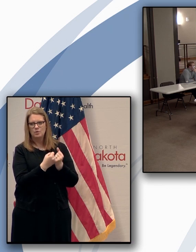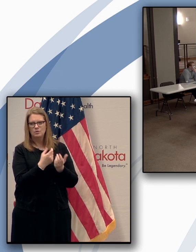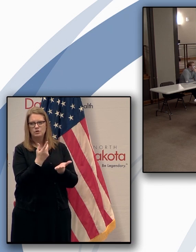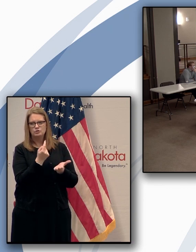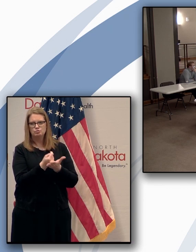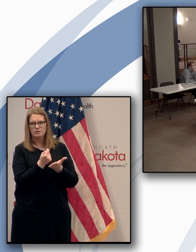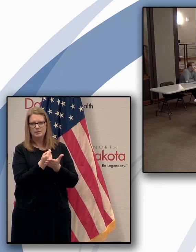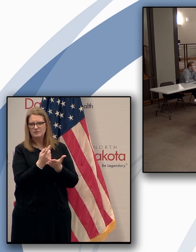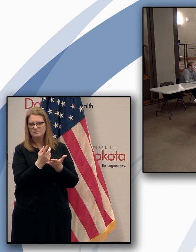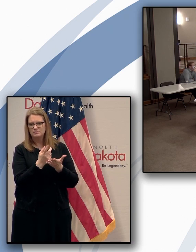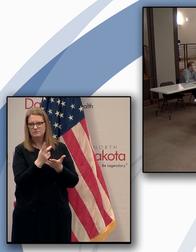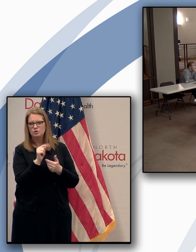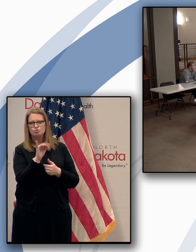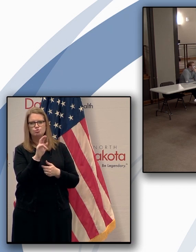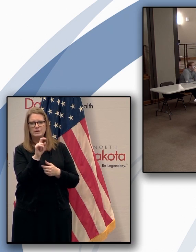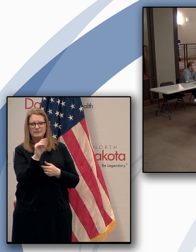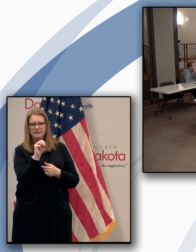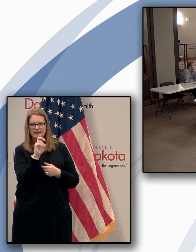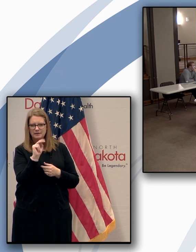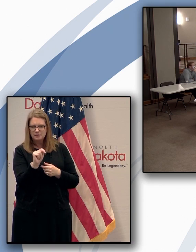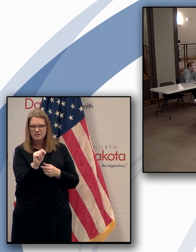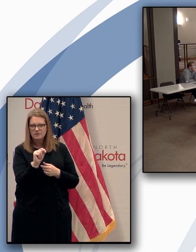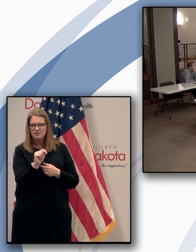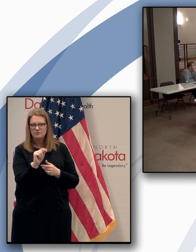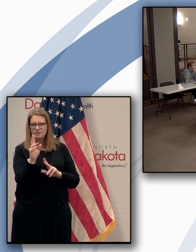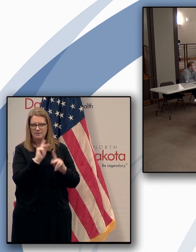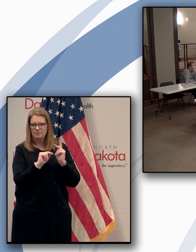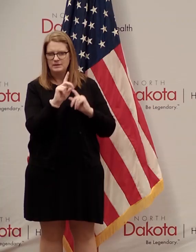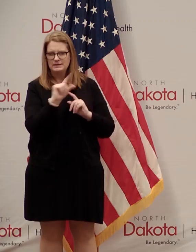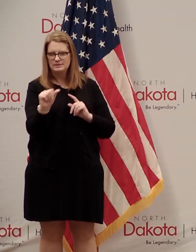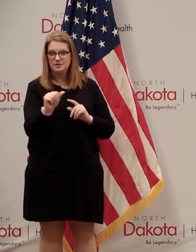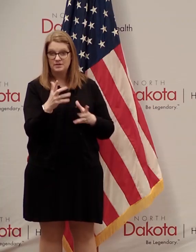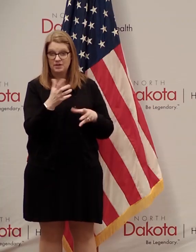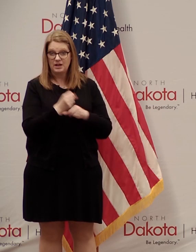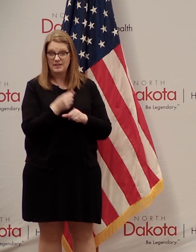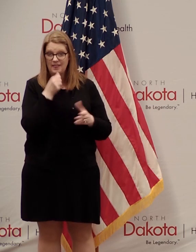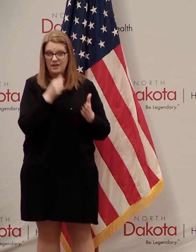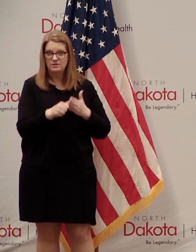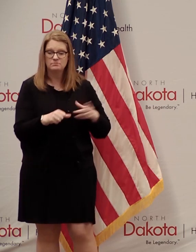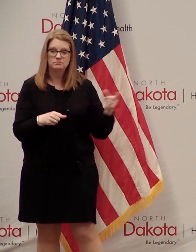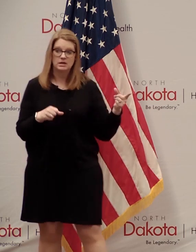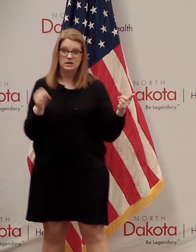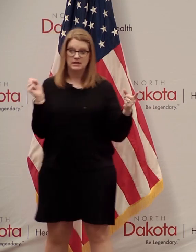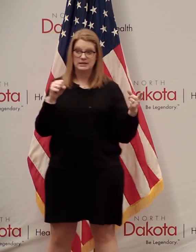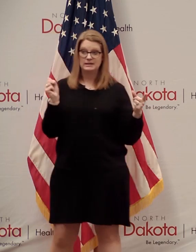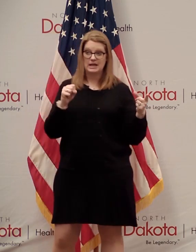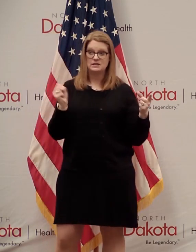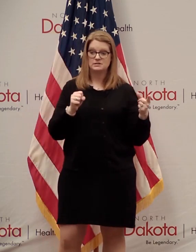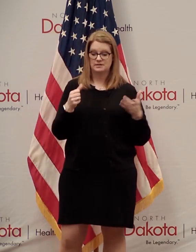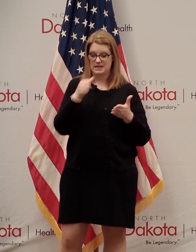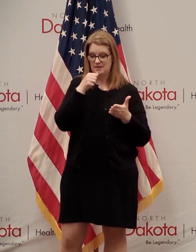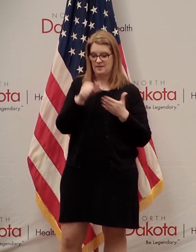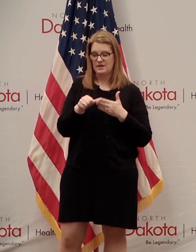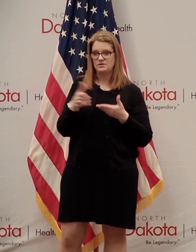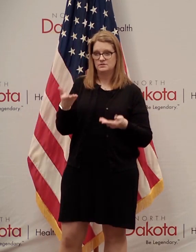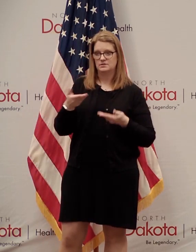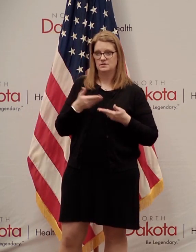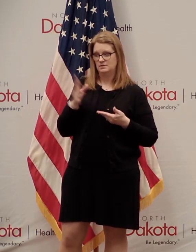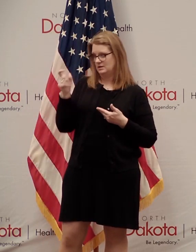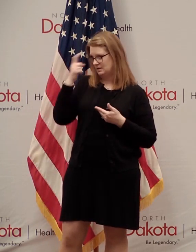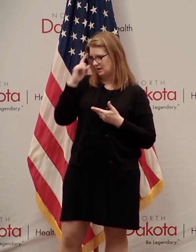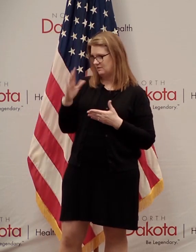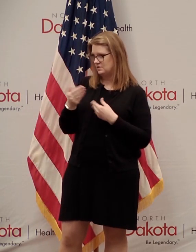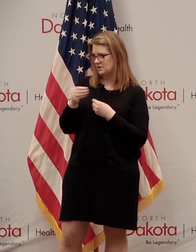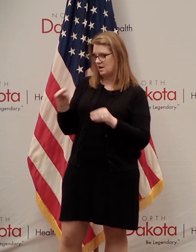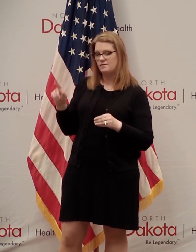for people with disabilities. Have you received any of those letters? Yes, those letters have gone to the Governor's Office, Department of